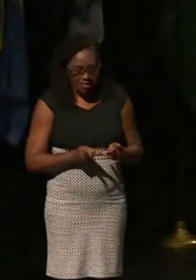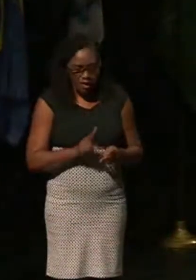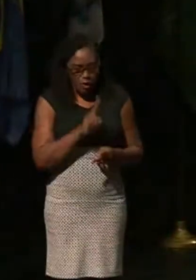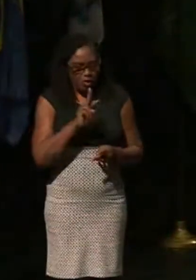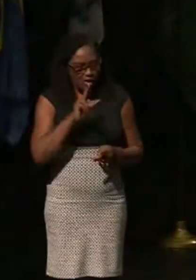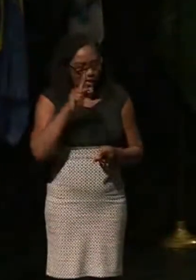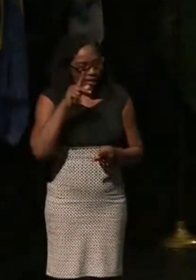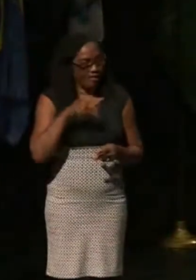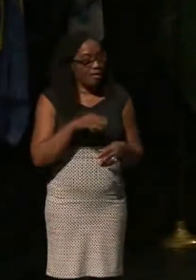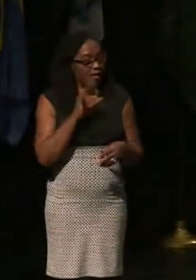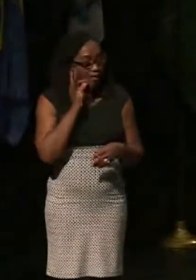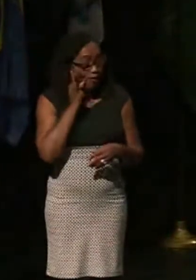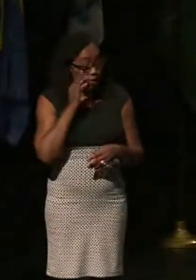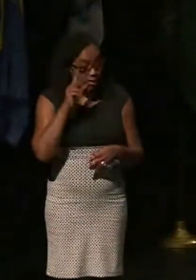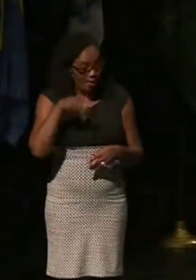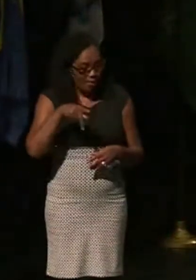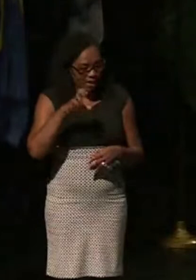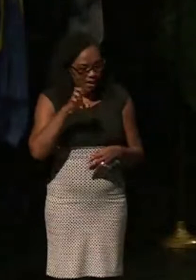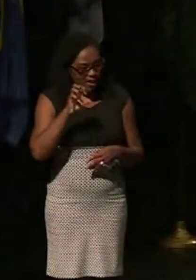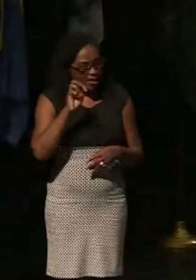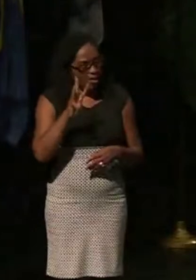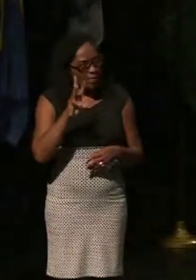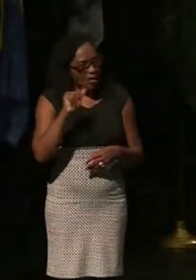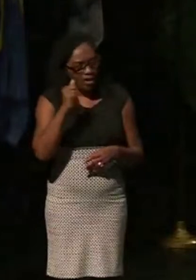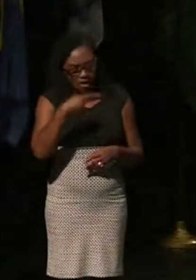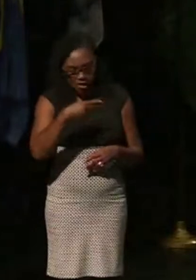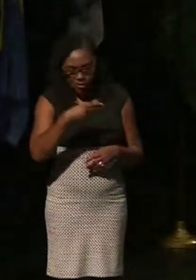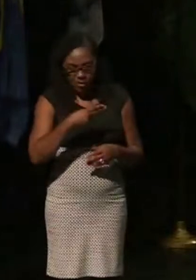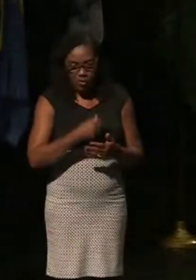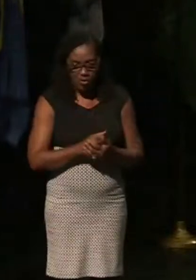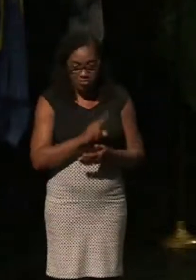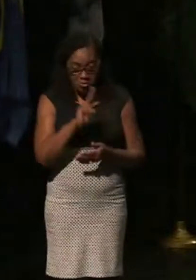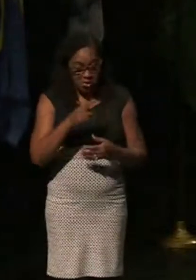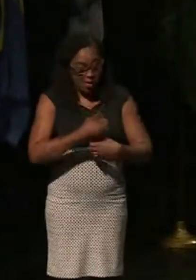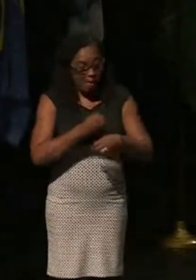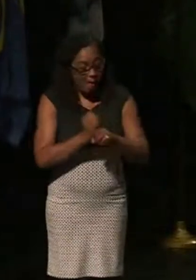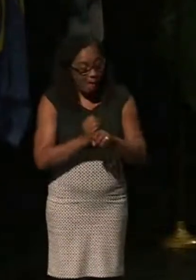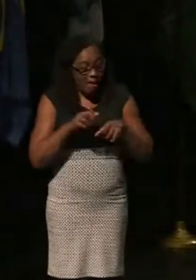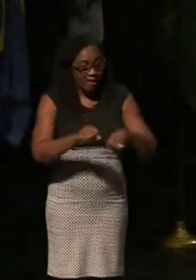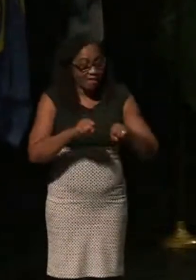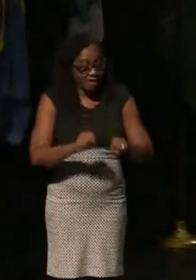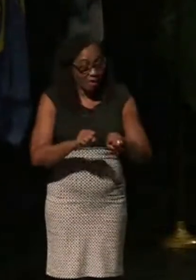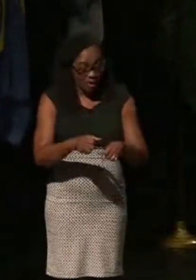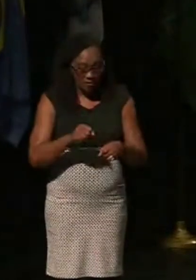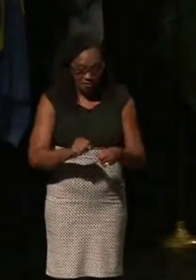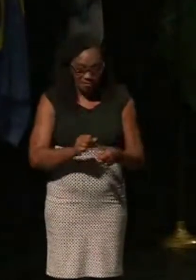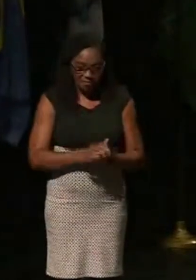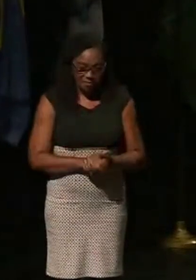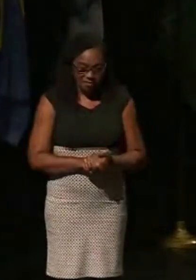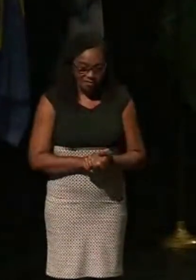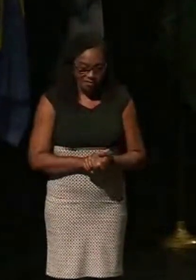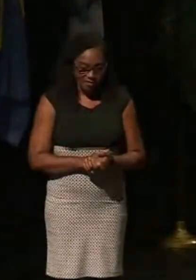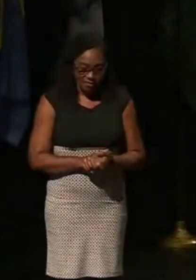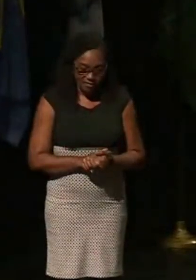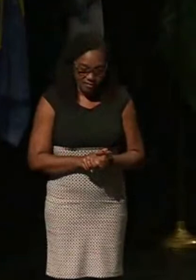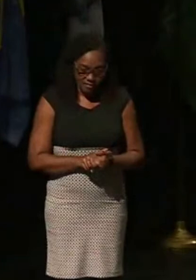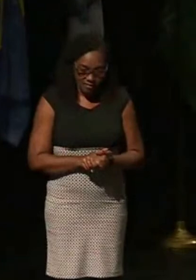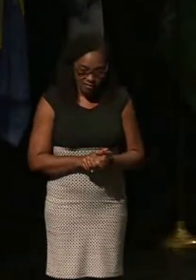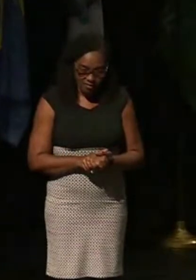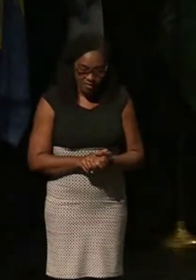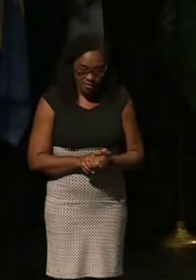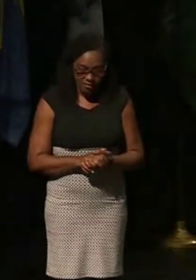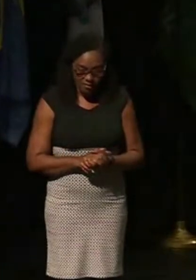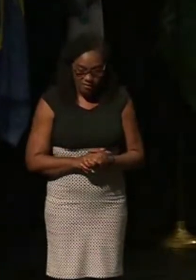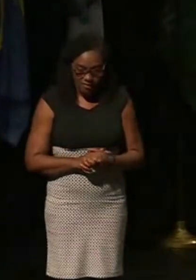the seedless one that we call karakel. So I must look out for him. Now, past UTT